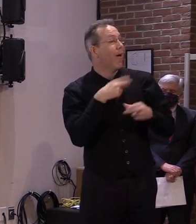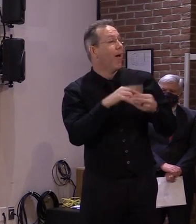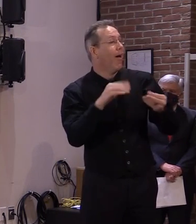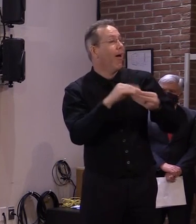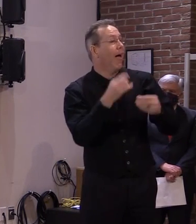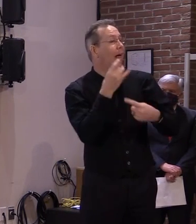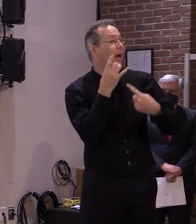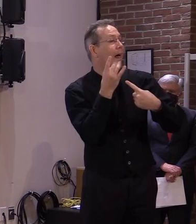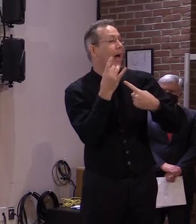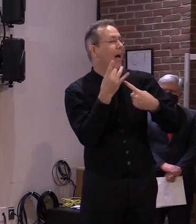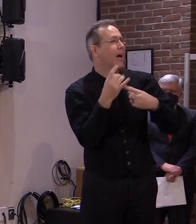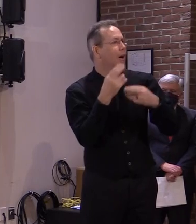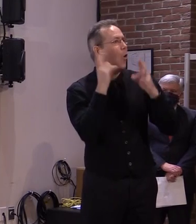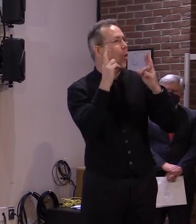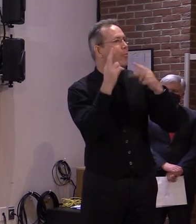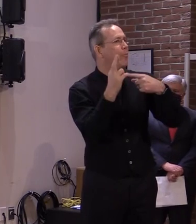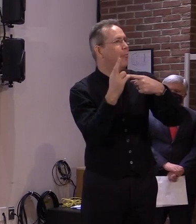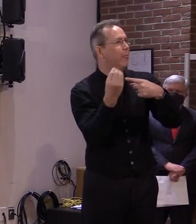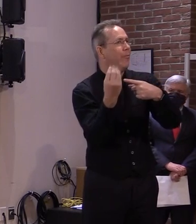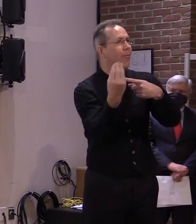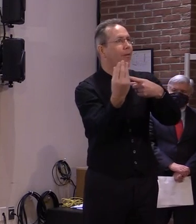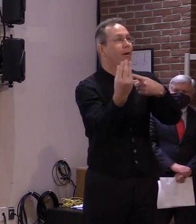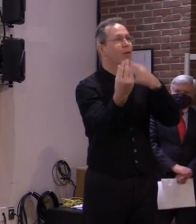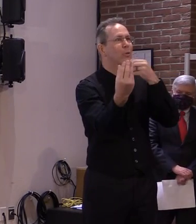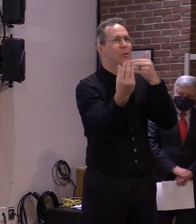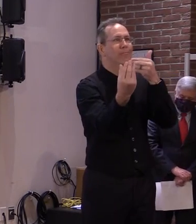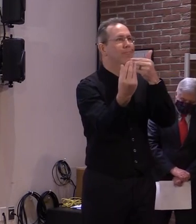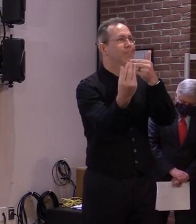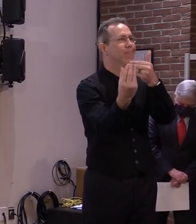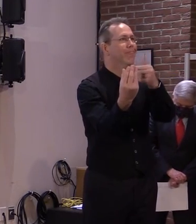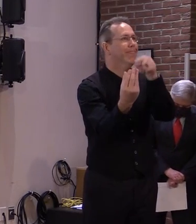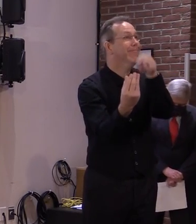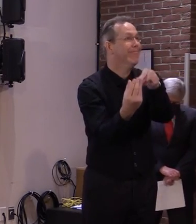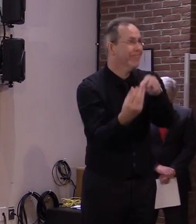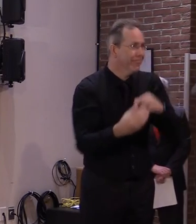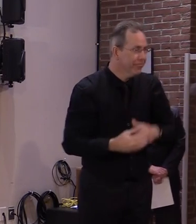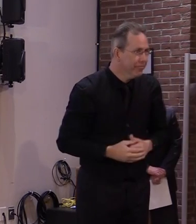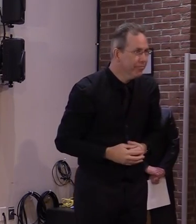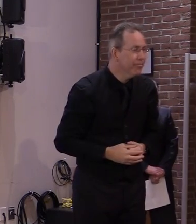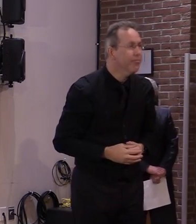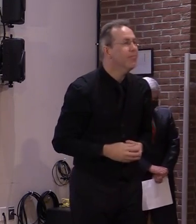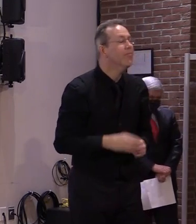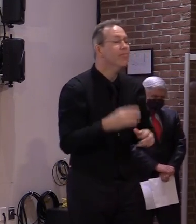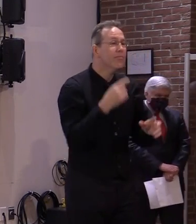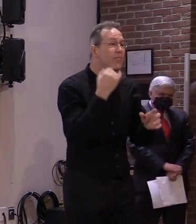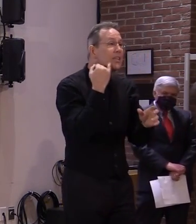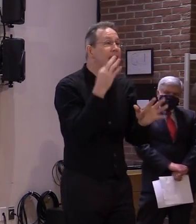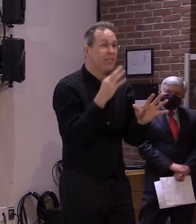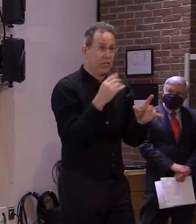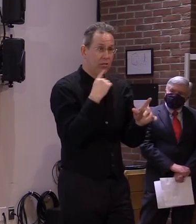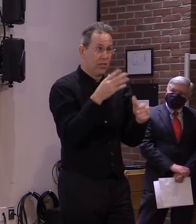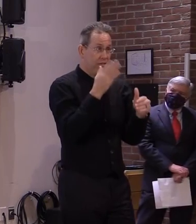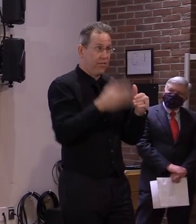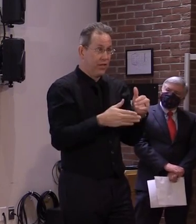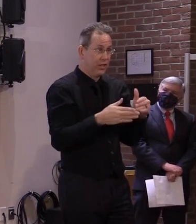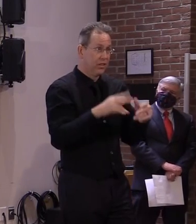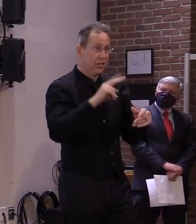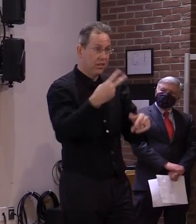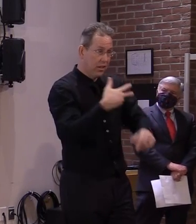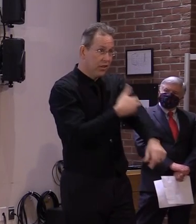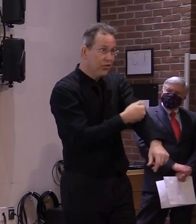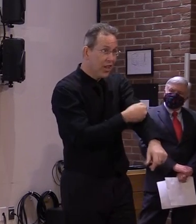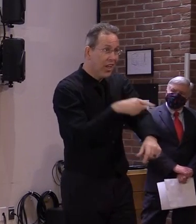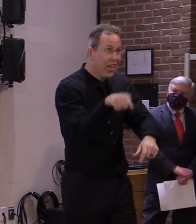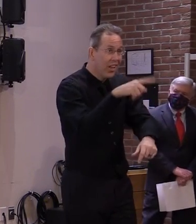today, Vermonters who are fully vaccinated can travel without quarantine. Visitors who can prove they've been vaccinated can visit Vermont